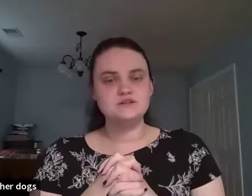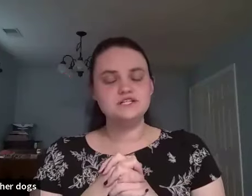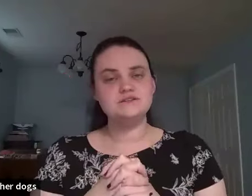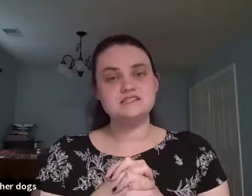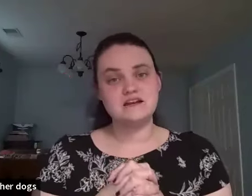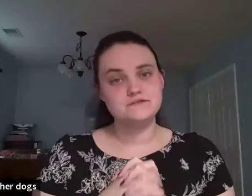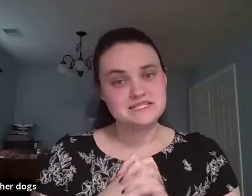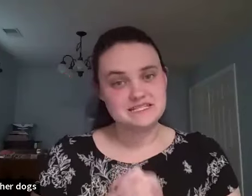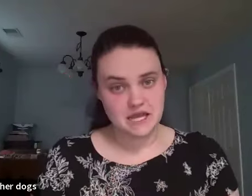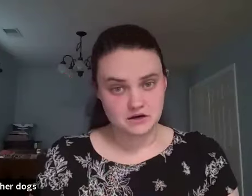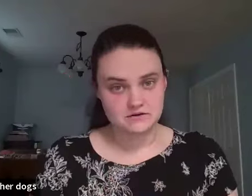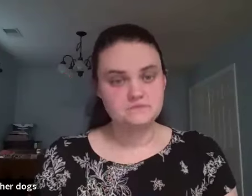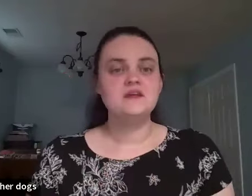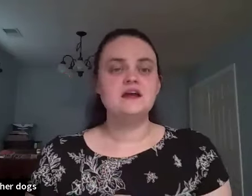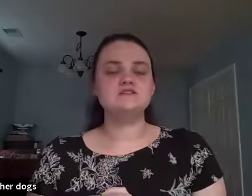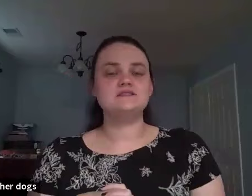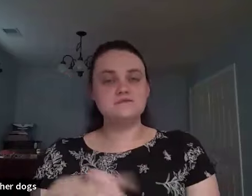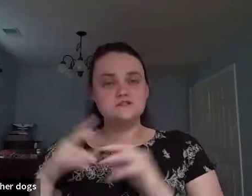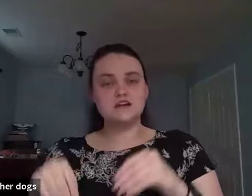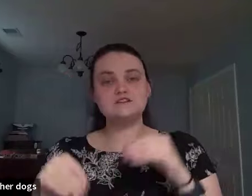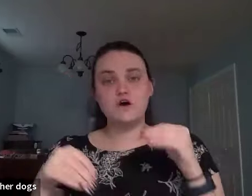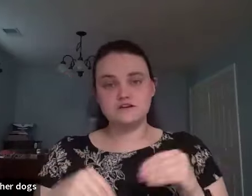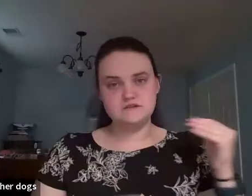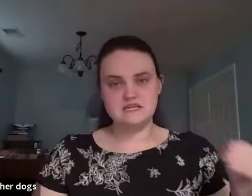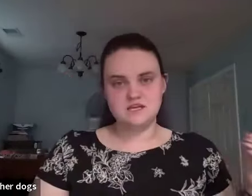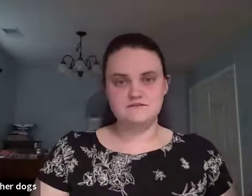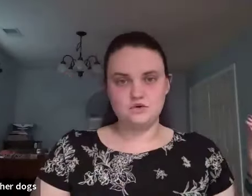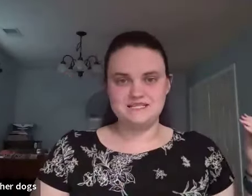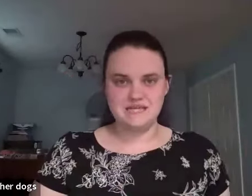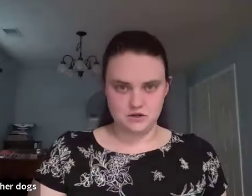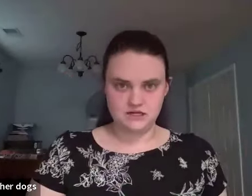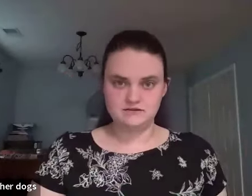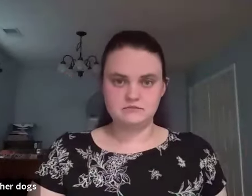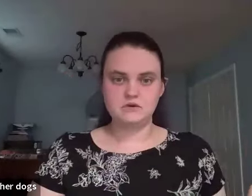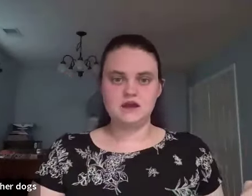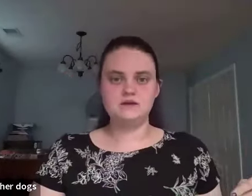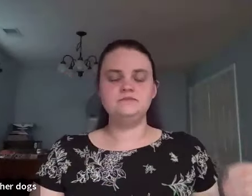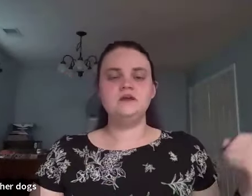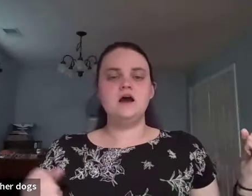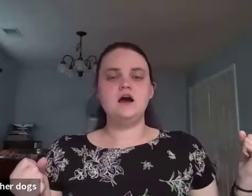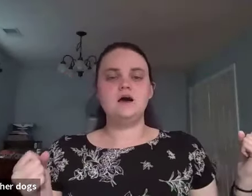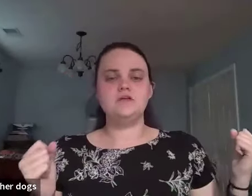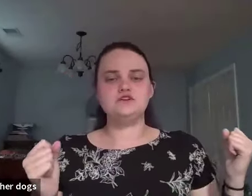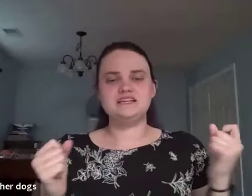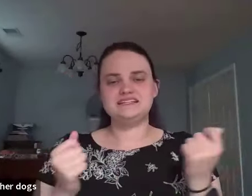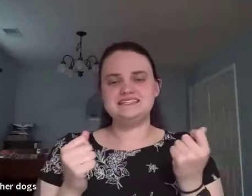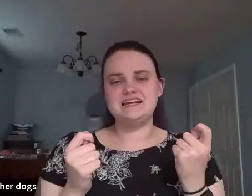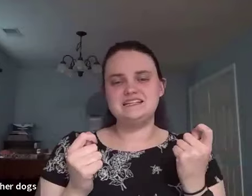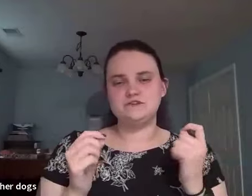one we're gonna do is the sign for scared. And so the sign for scared is also the same sign for scary. Okay. There's like a slight difference